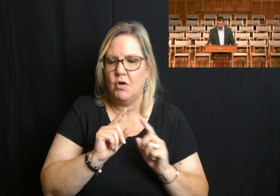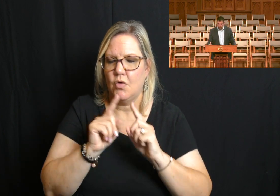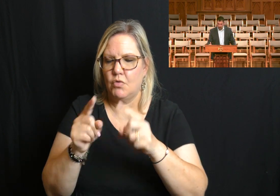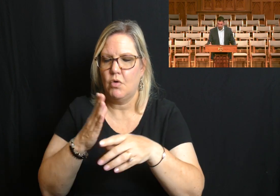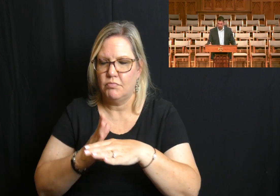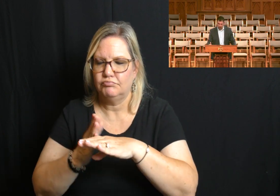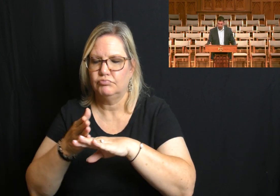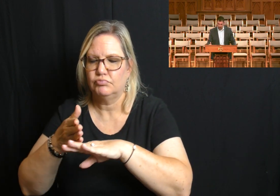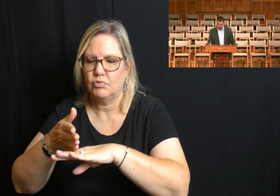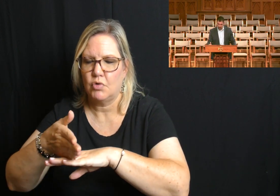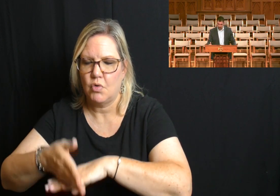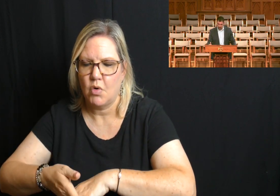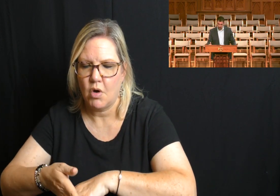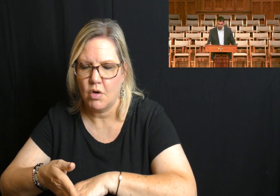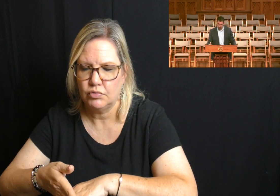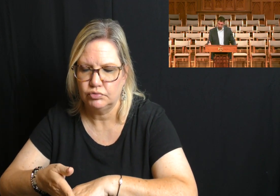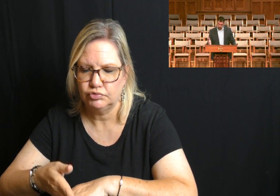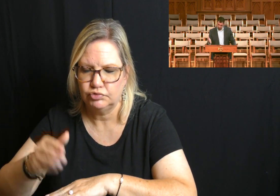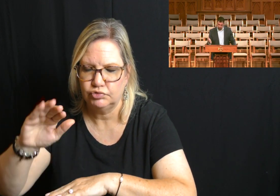of Jabbok.